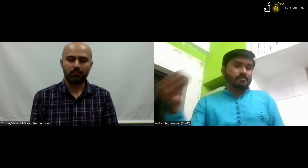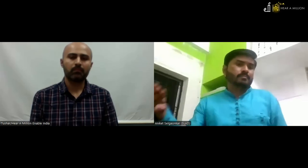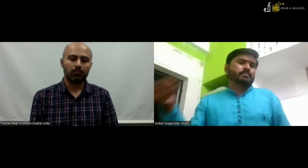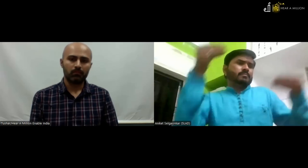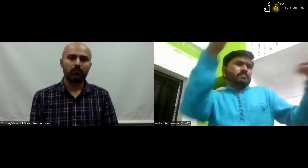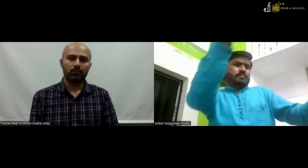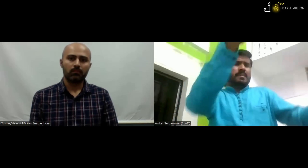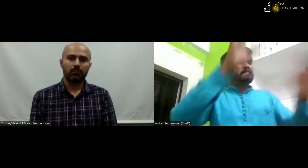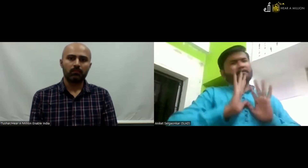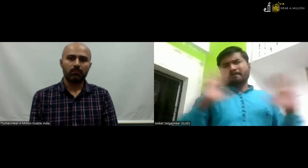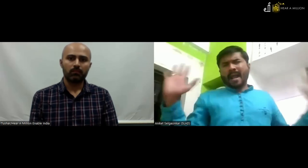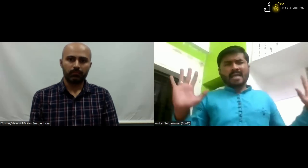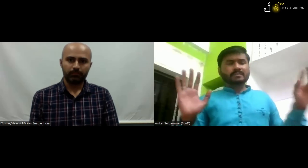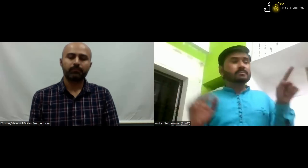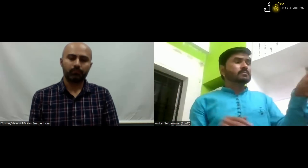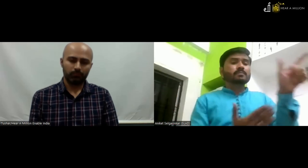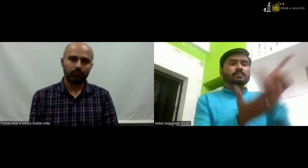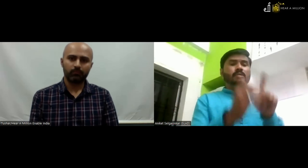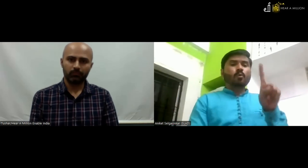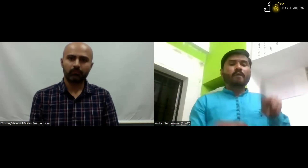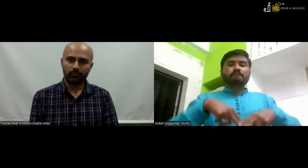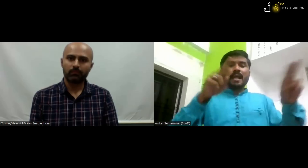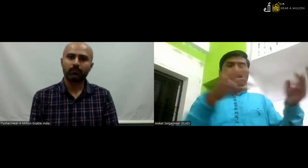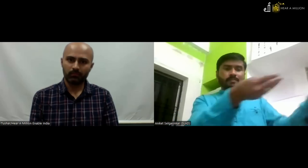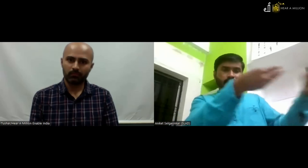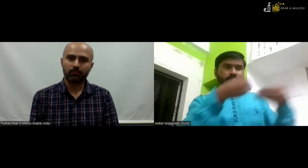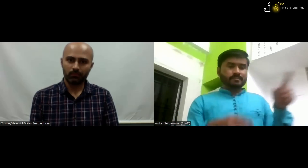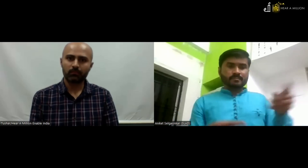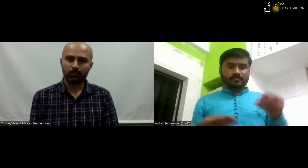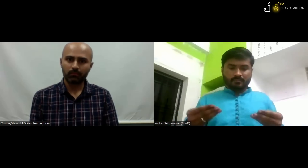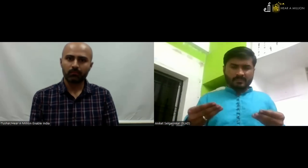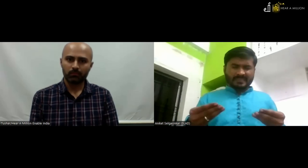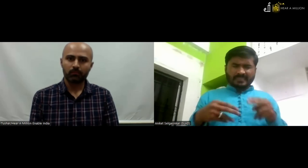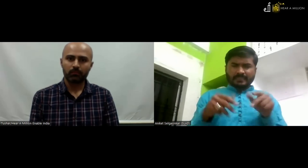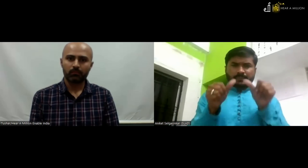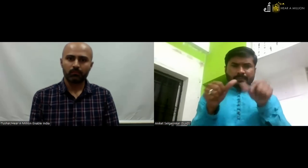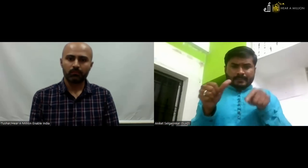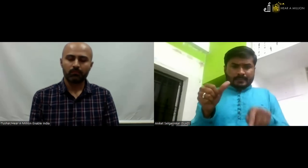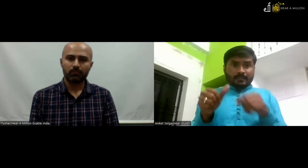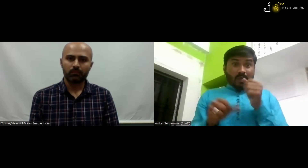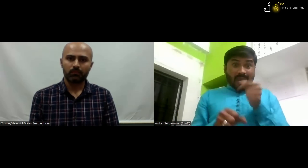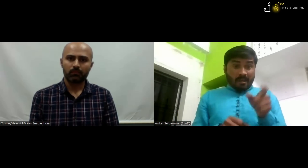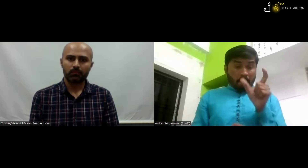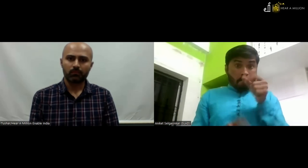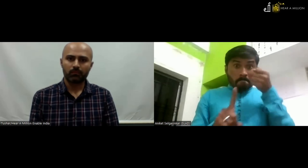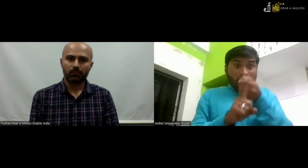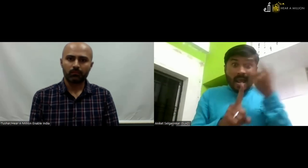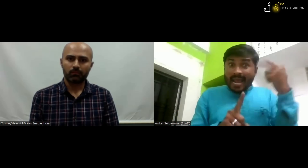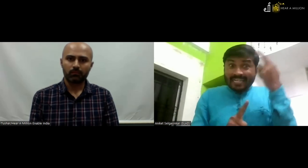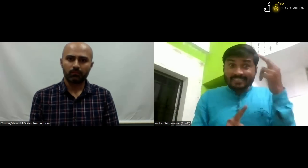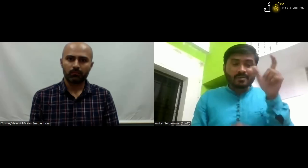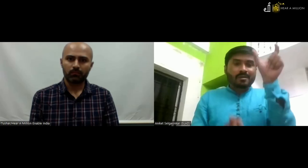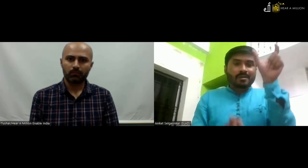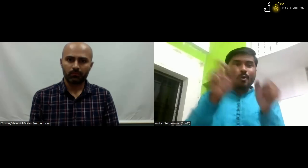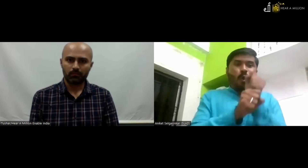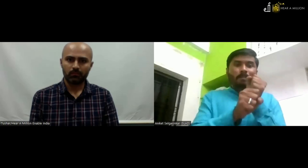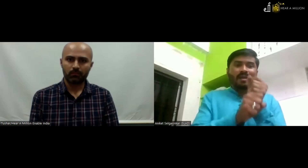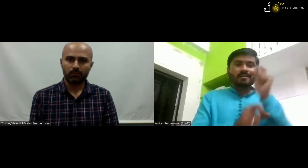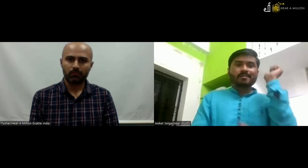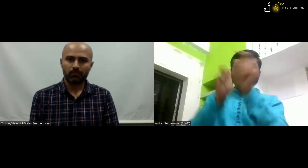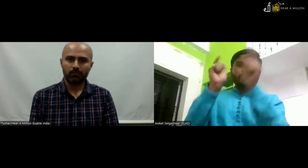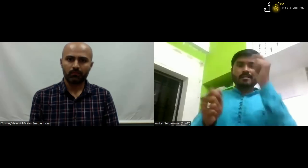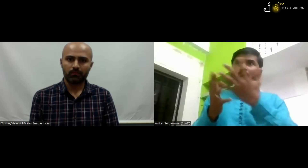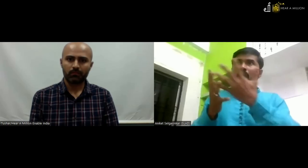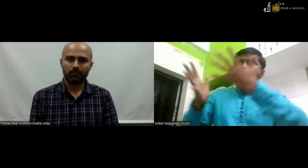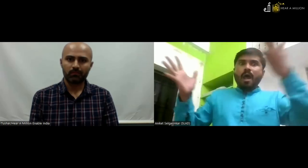able to answer. So these are things which we mentioned in our letter, and we asked them, we need to get the answer. What